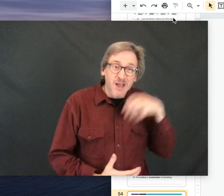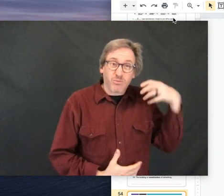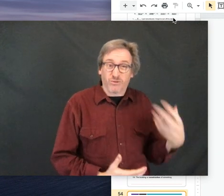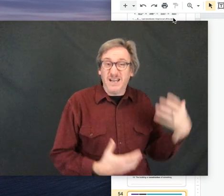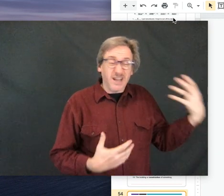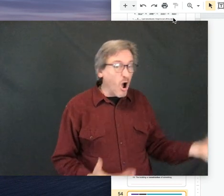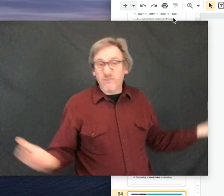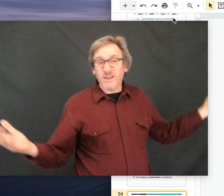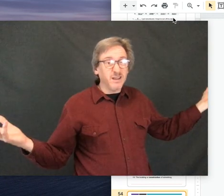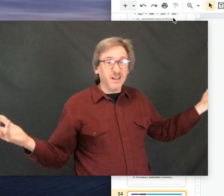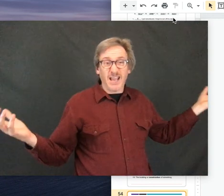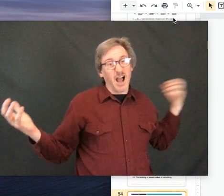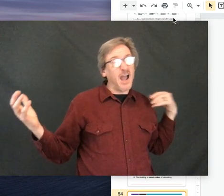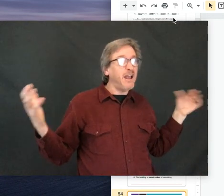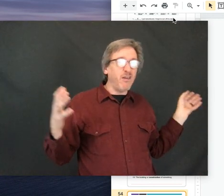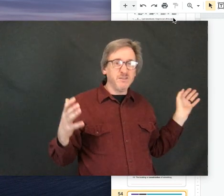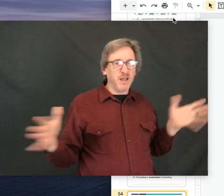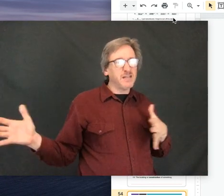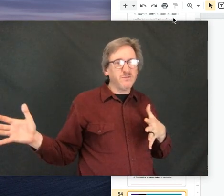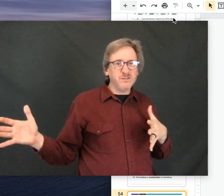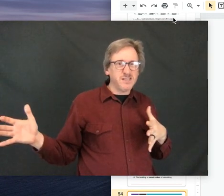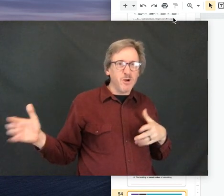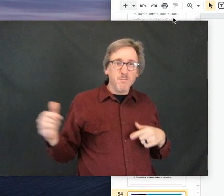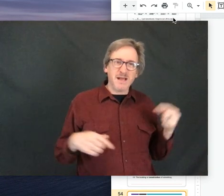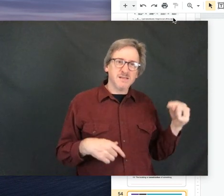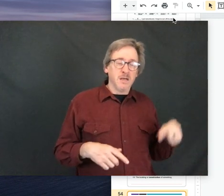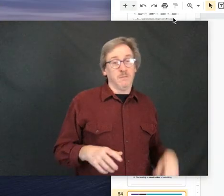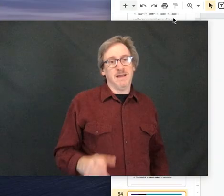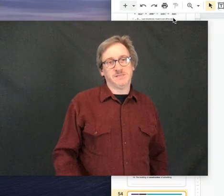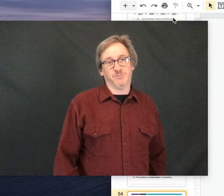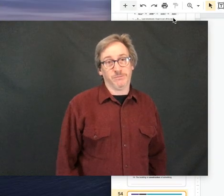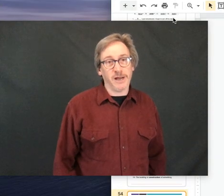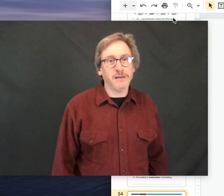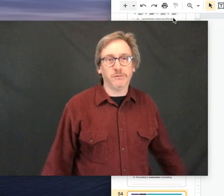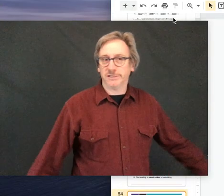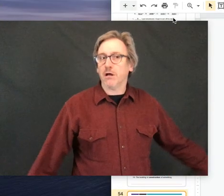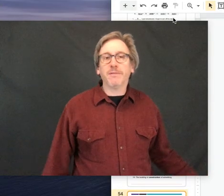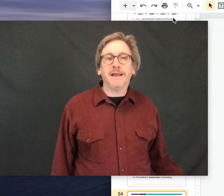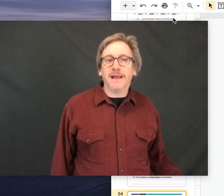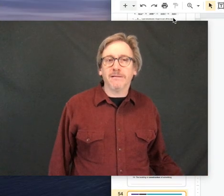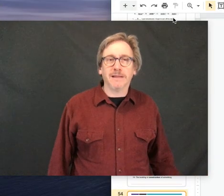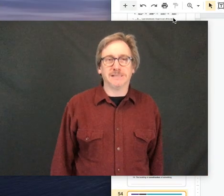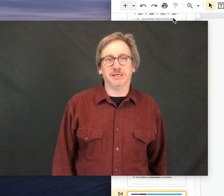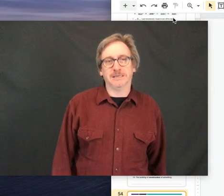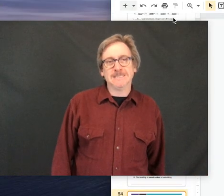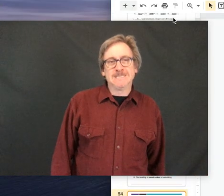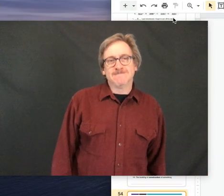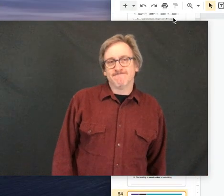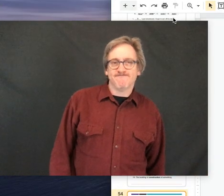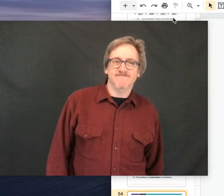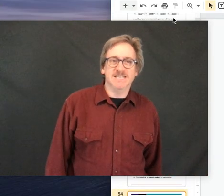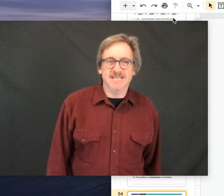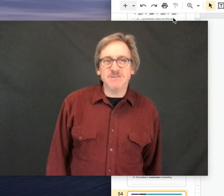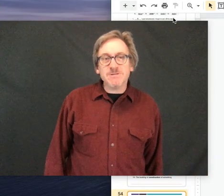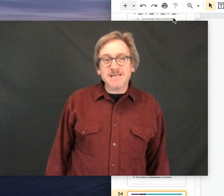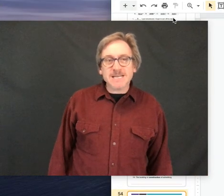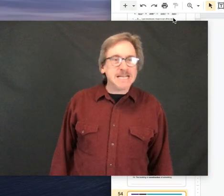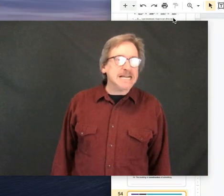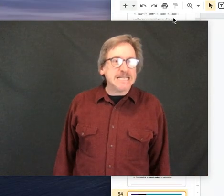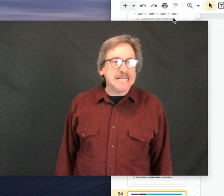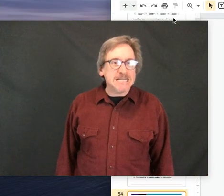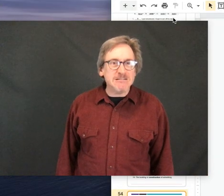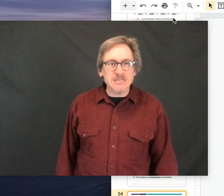were pre-COVID. Like, I had all these plans for the summer. My spring break was all planned out last year, and then we